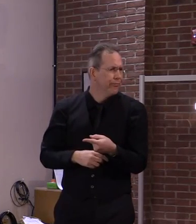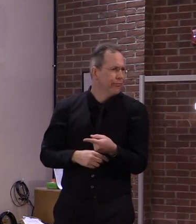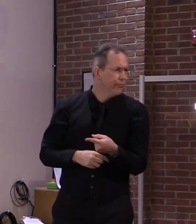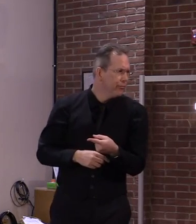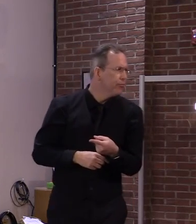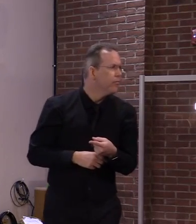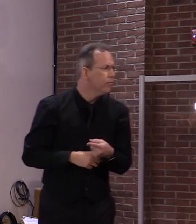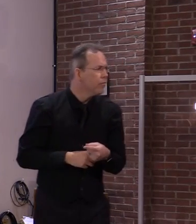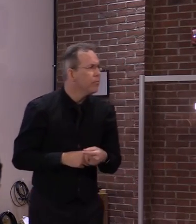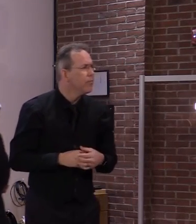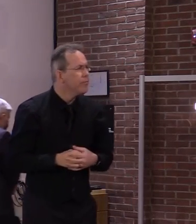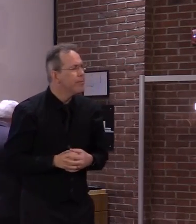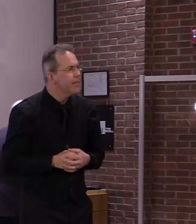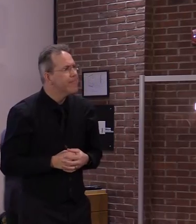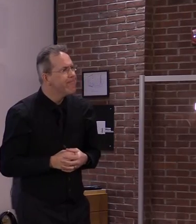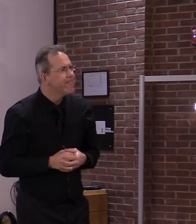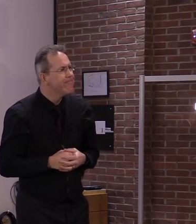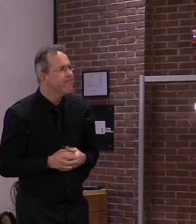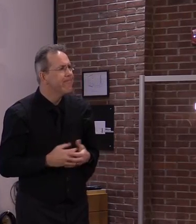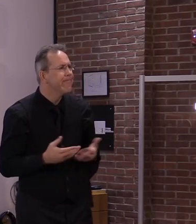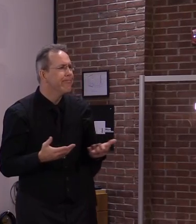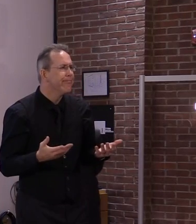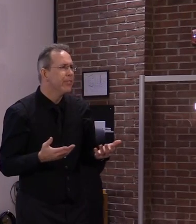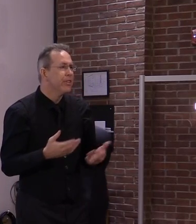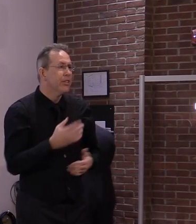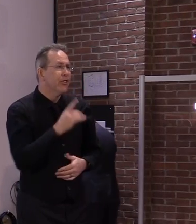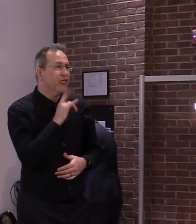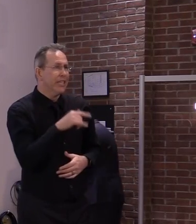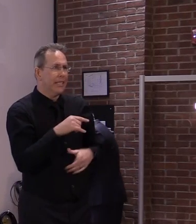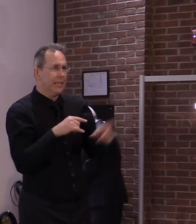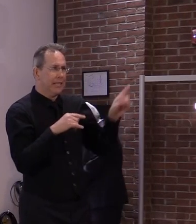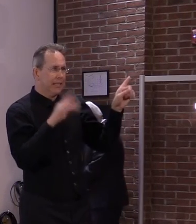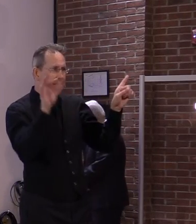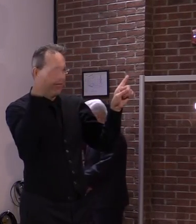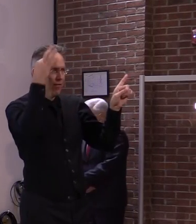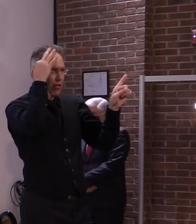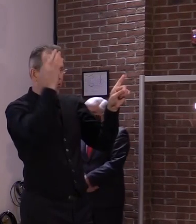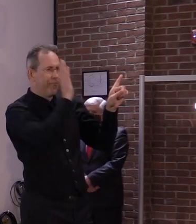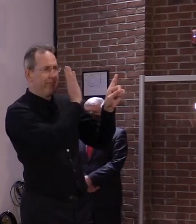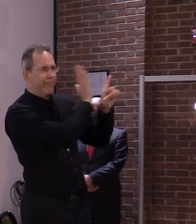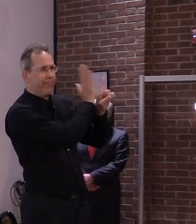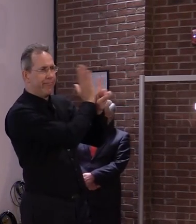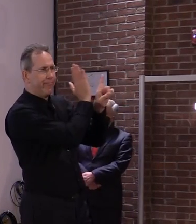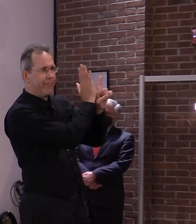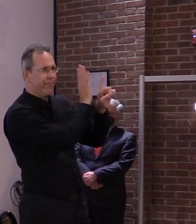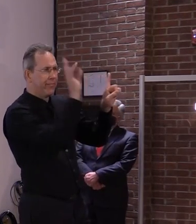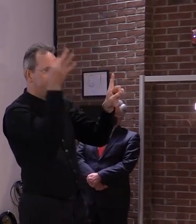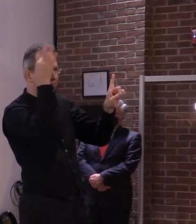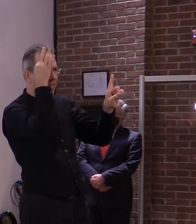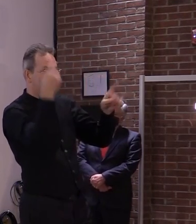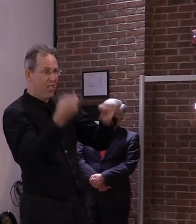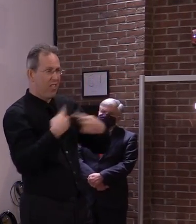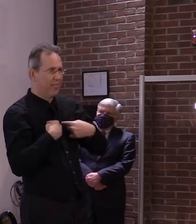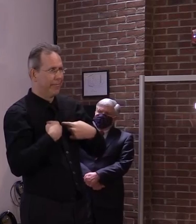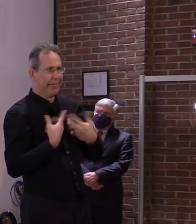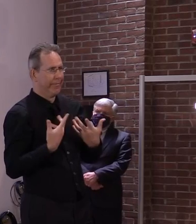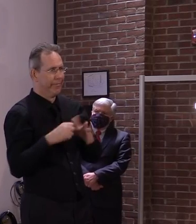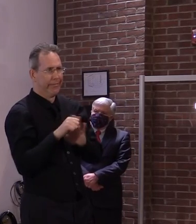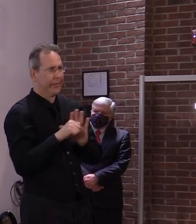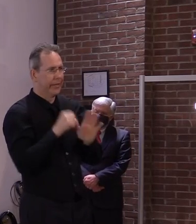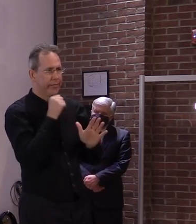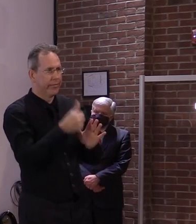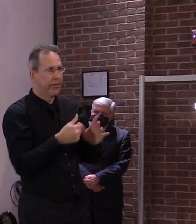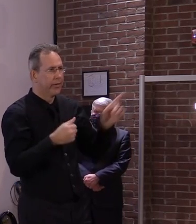issue, as you know. Probably a better question for them. They should be advocating. Senator Leahy, I know Senator Sanders